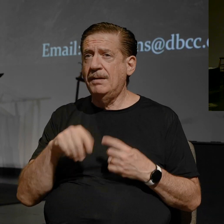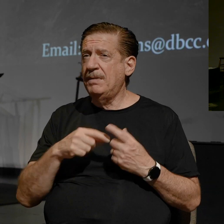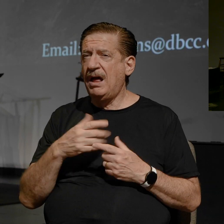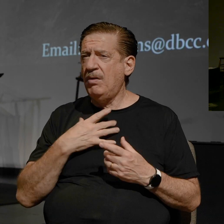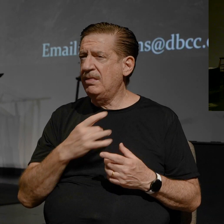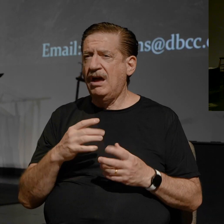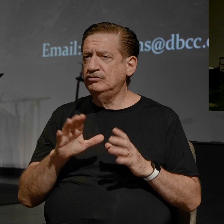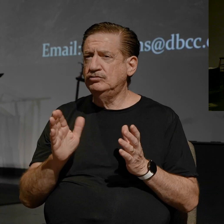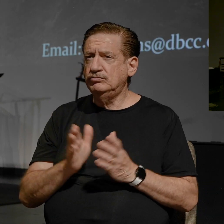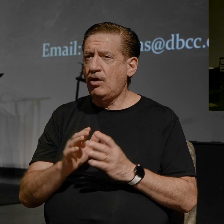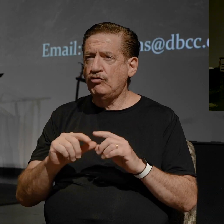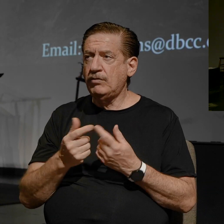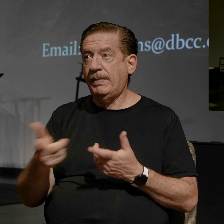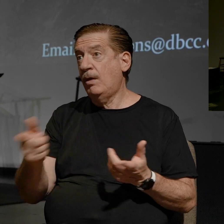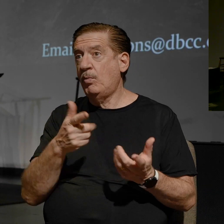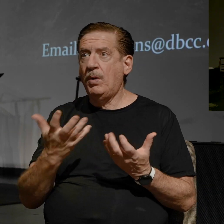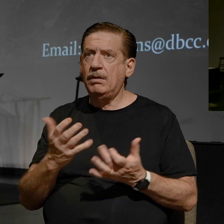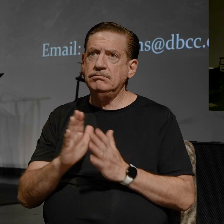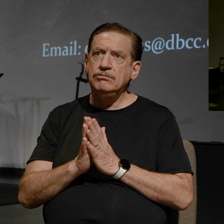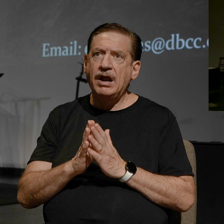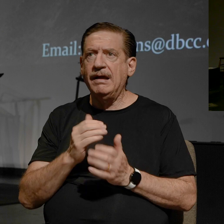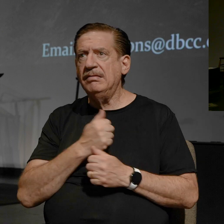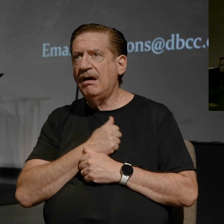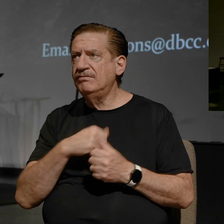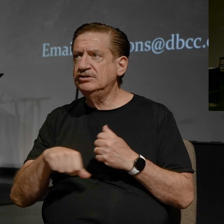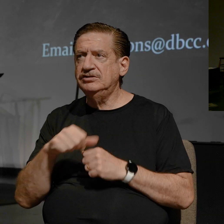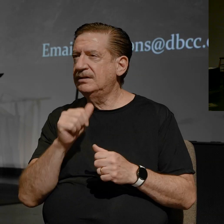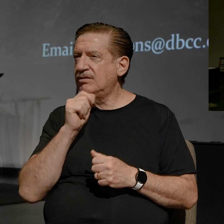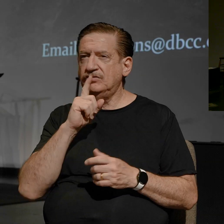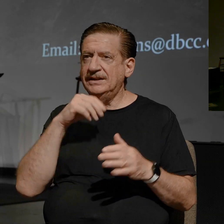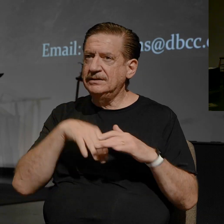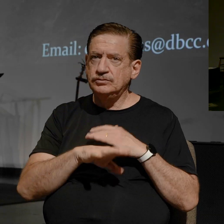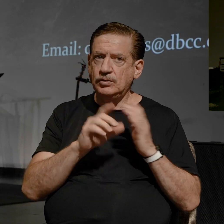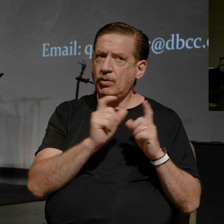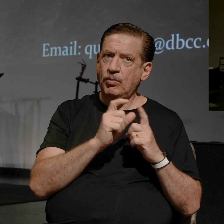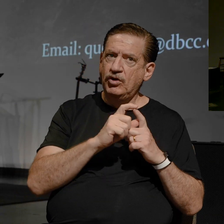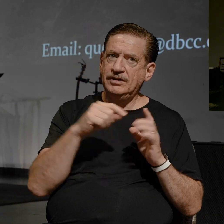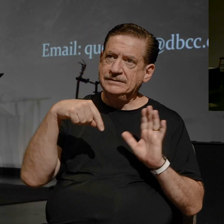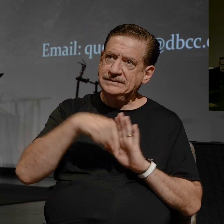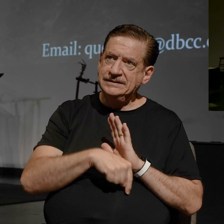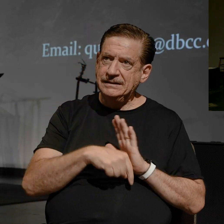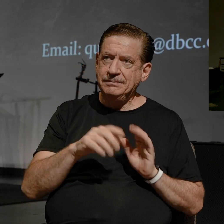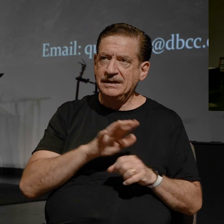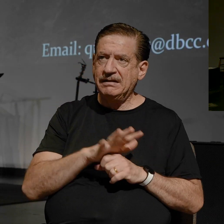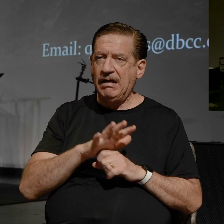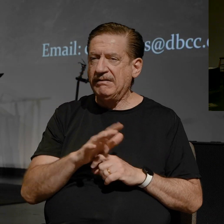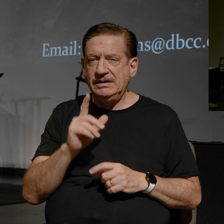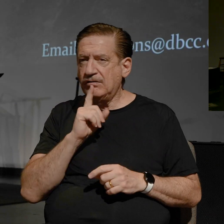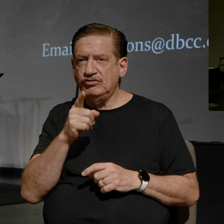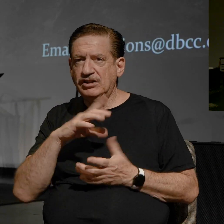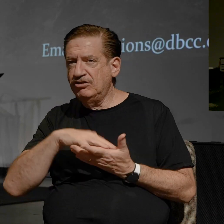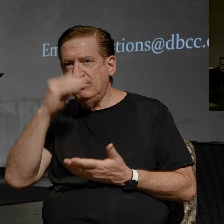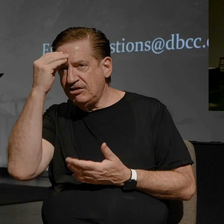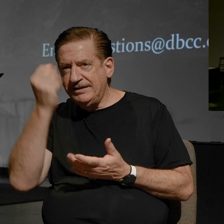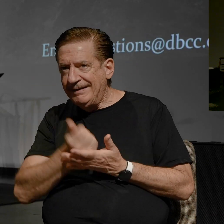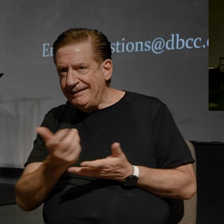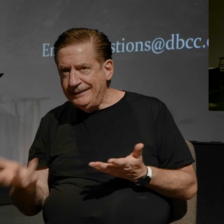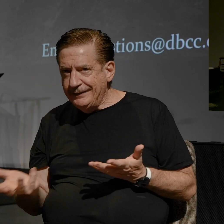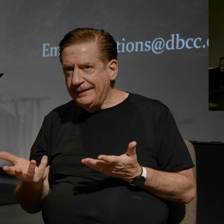because all they want to do is just pray and love each other. And we're not really getting into the word deep enough. Not really learning